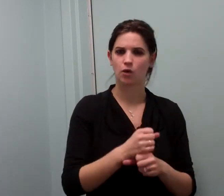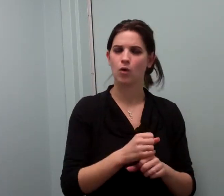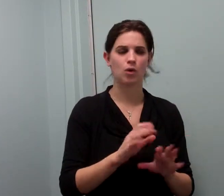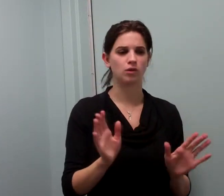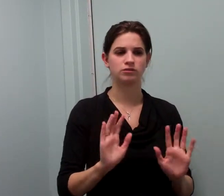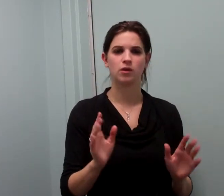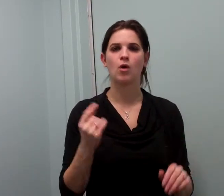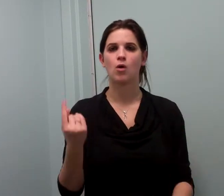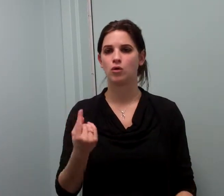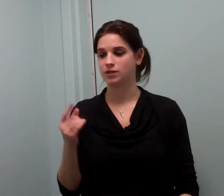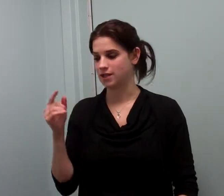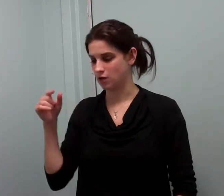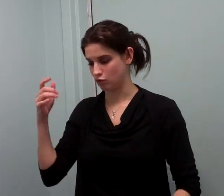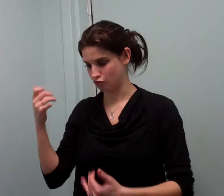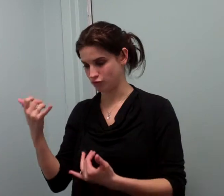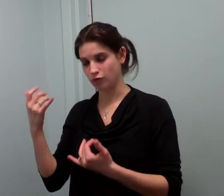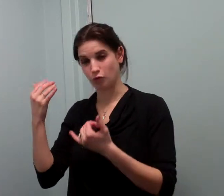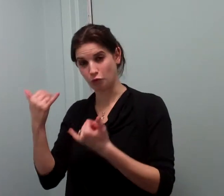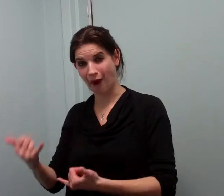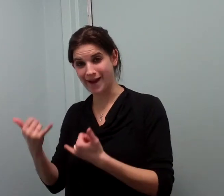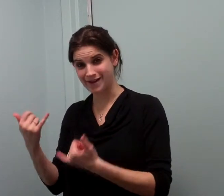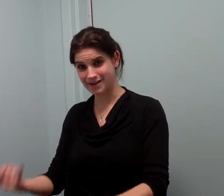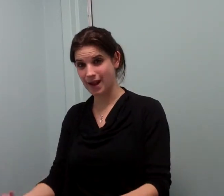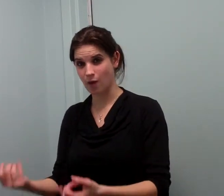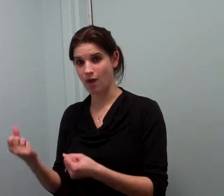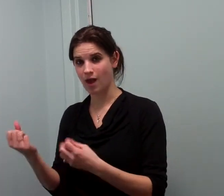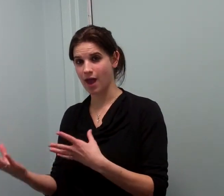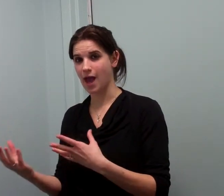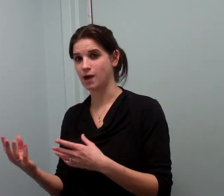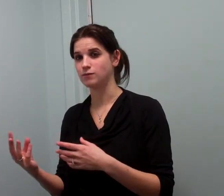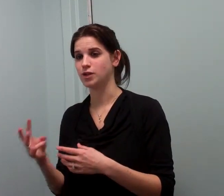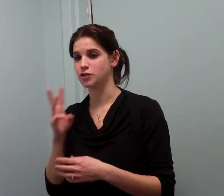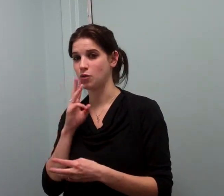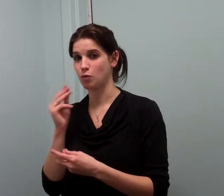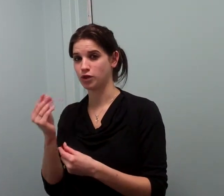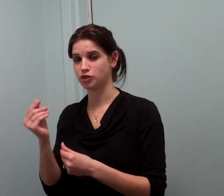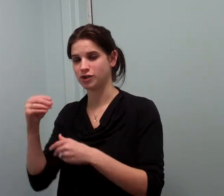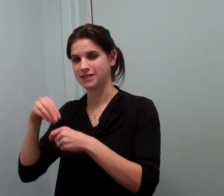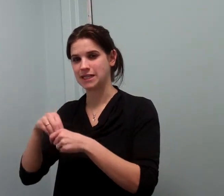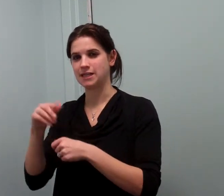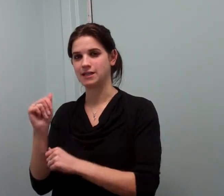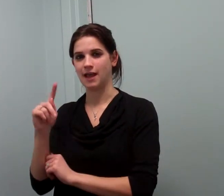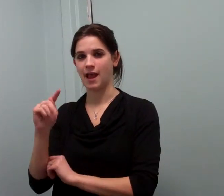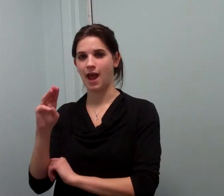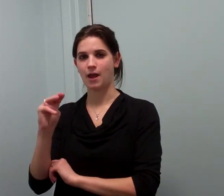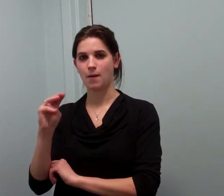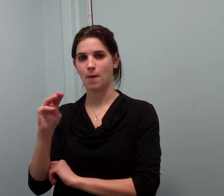But just at that point, how much moisture or water vapor is currently trapped in the atmosphere. That's absolute humidity.